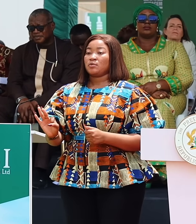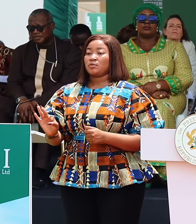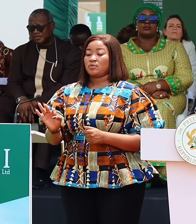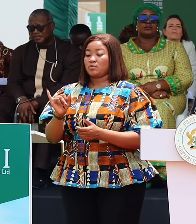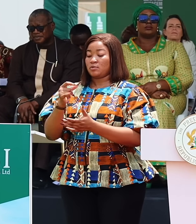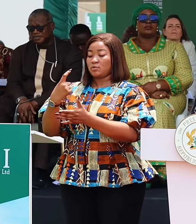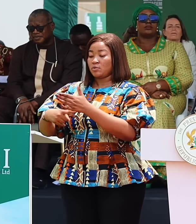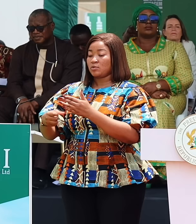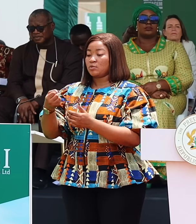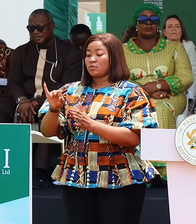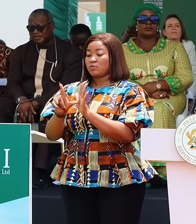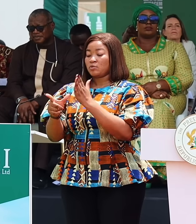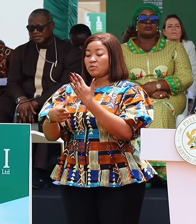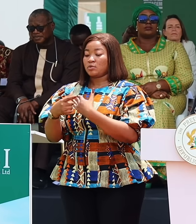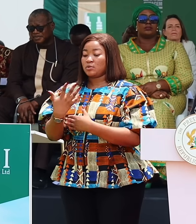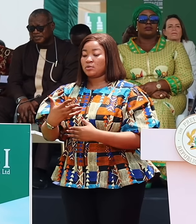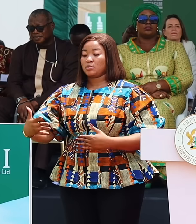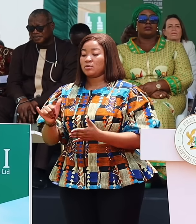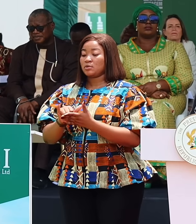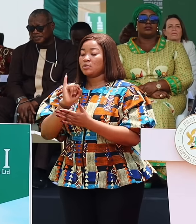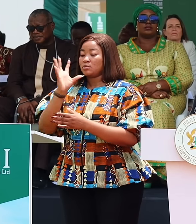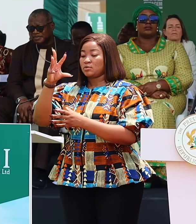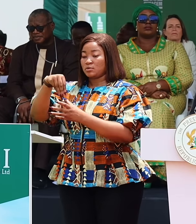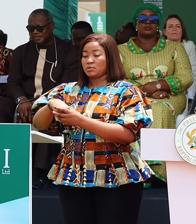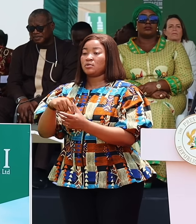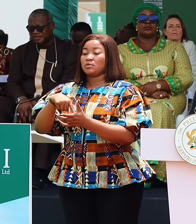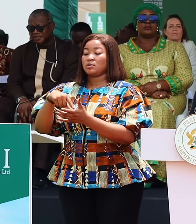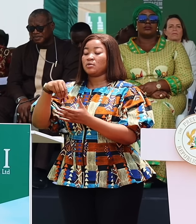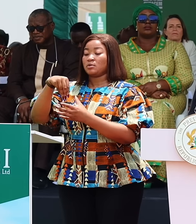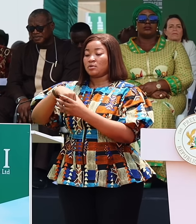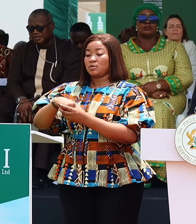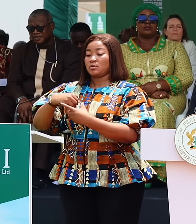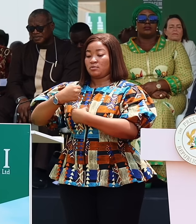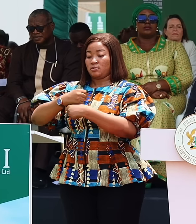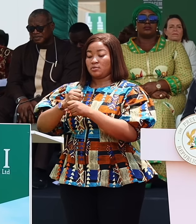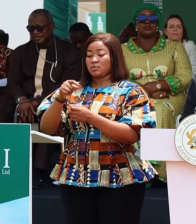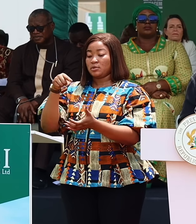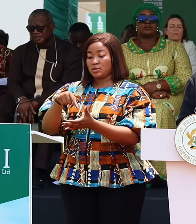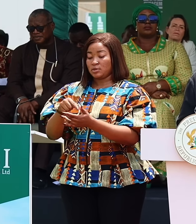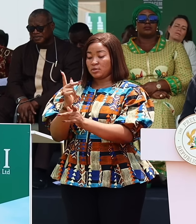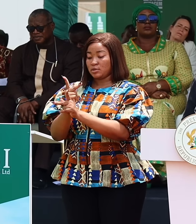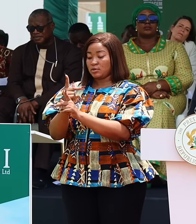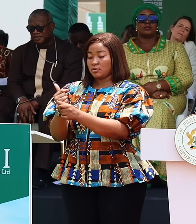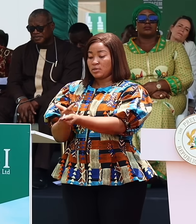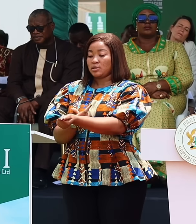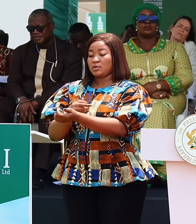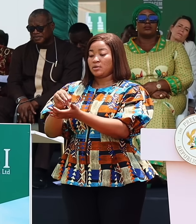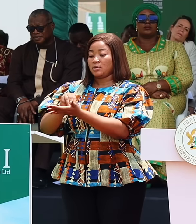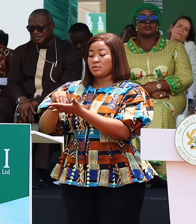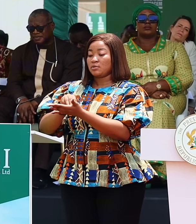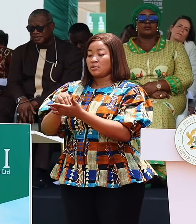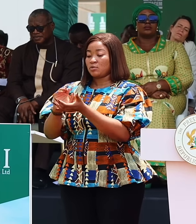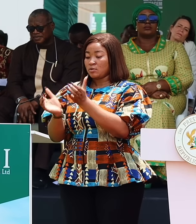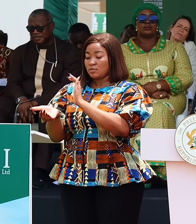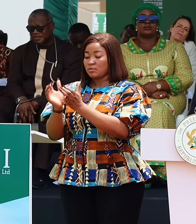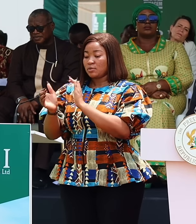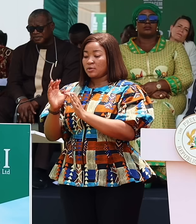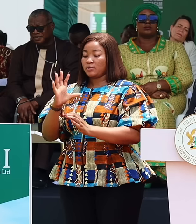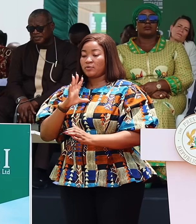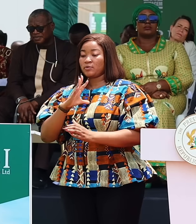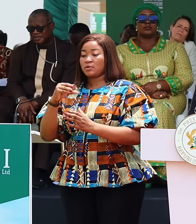amount of local material that is included in the production. This positions Ghanaian cement to compete effectively